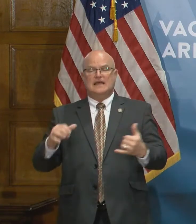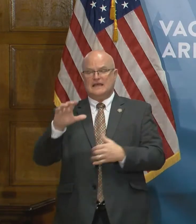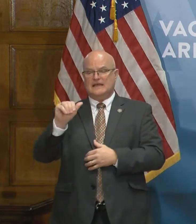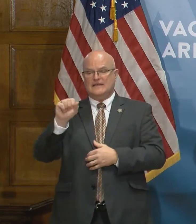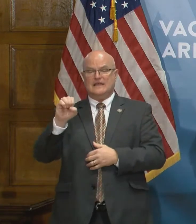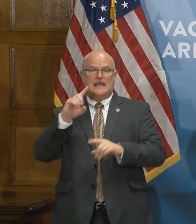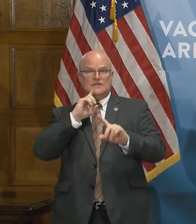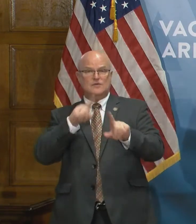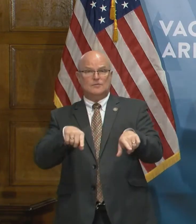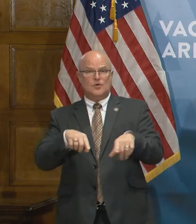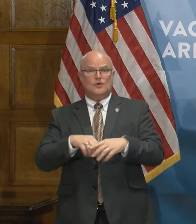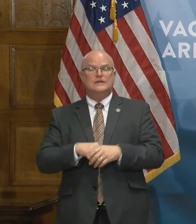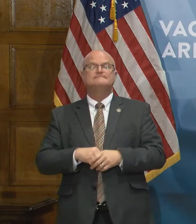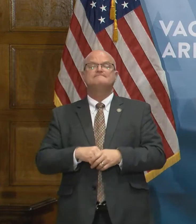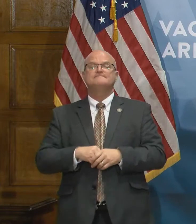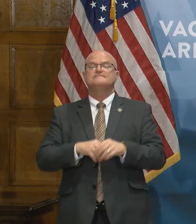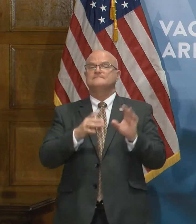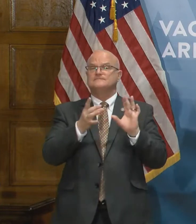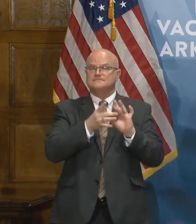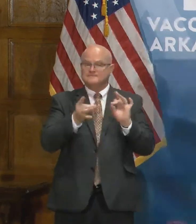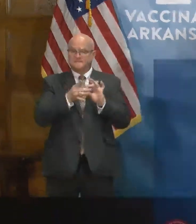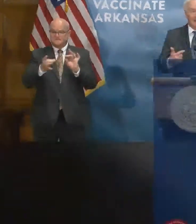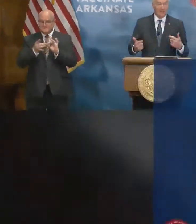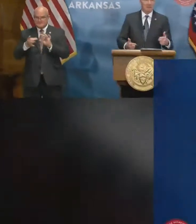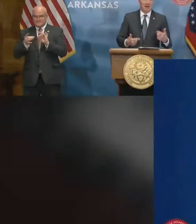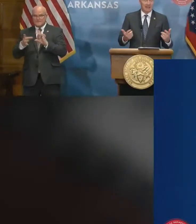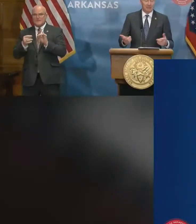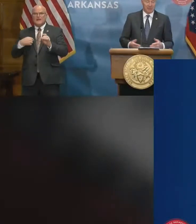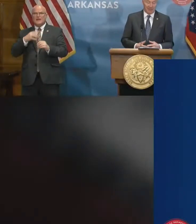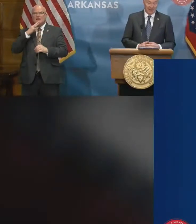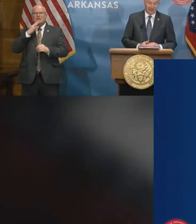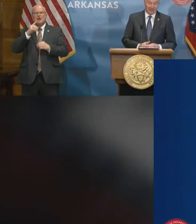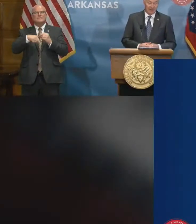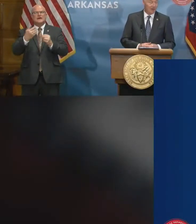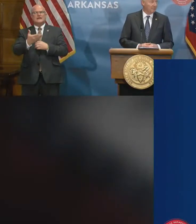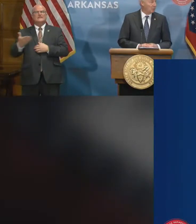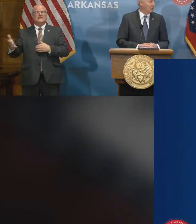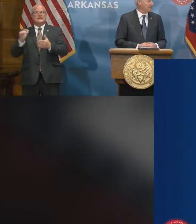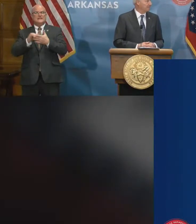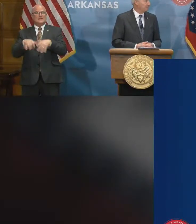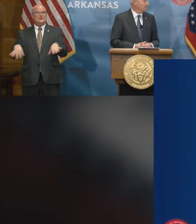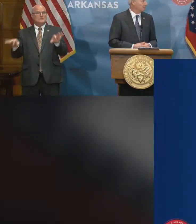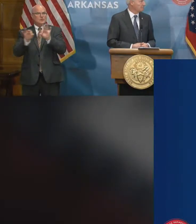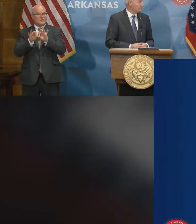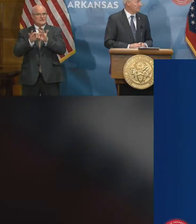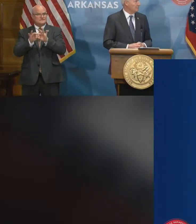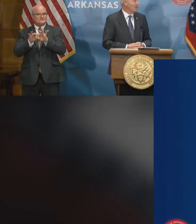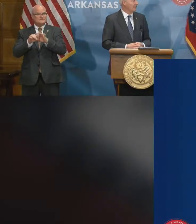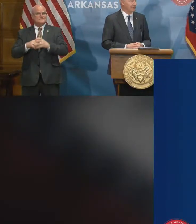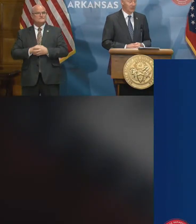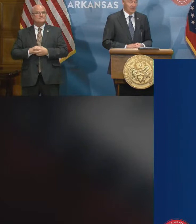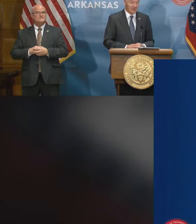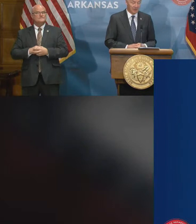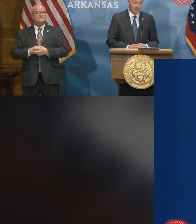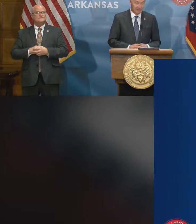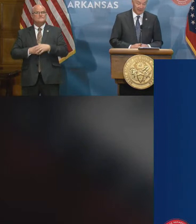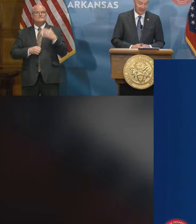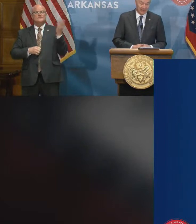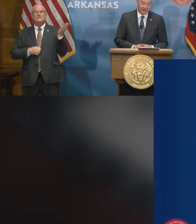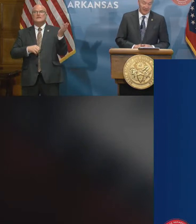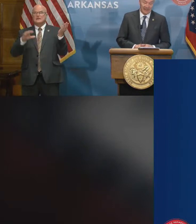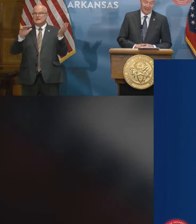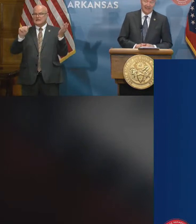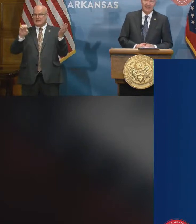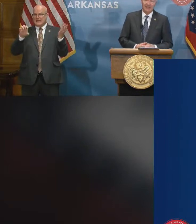case report, and as we go through the case report, I'll cover some items that are important. First, in terms